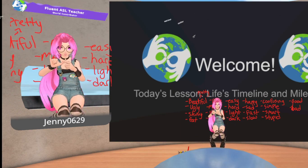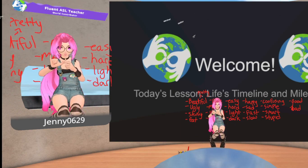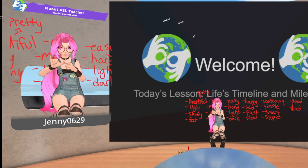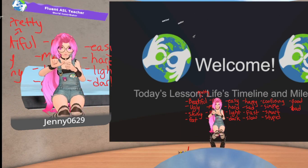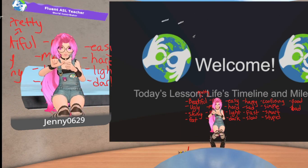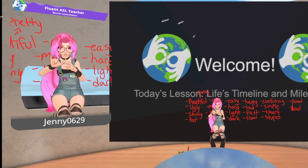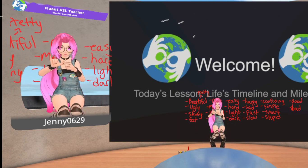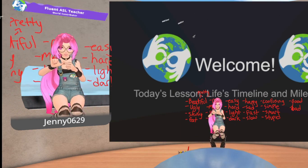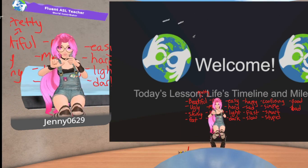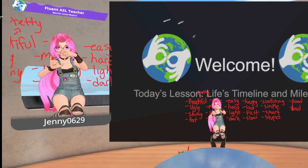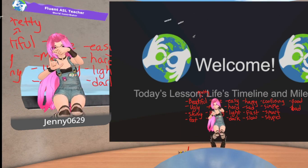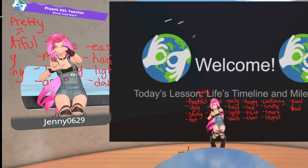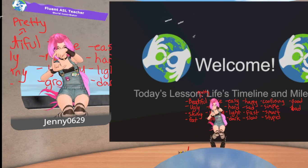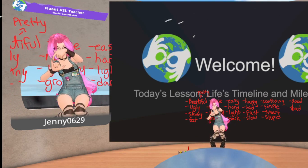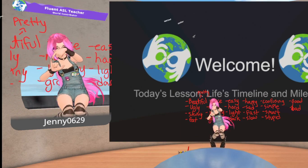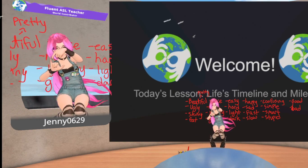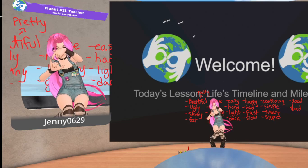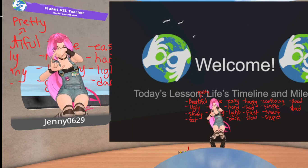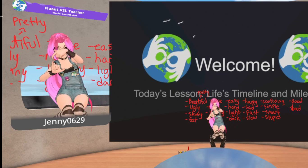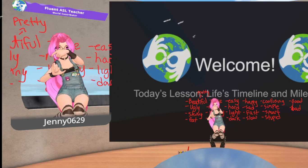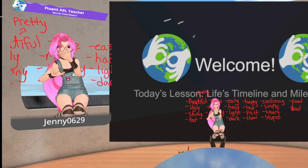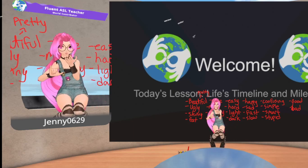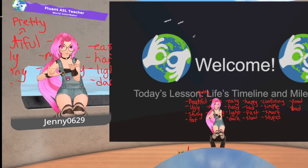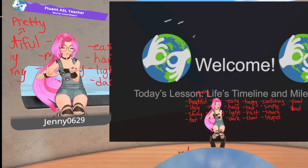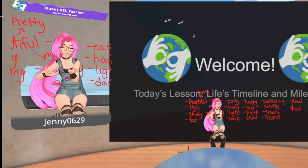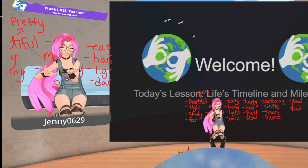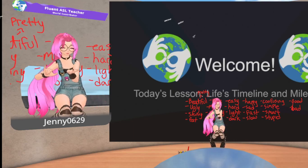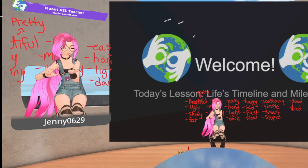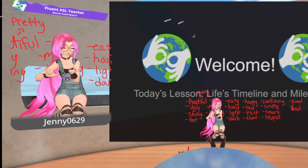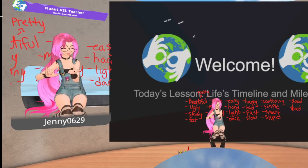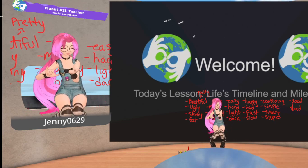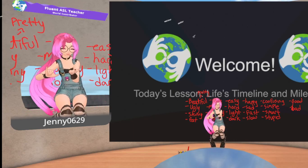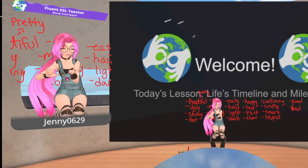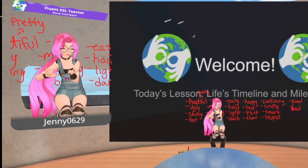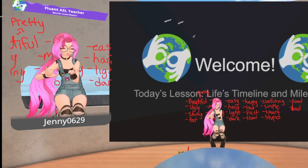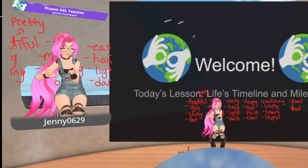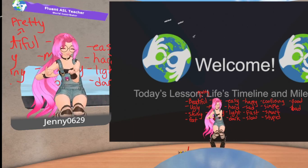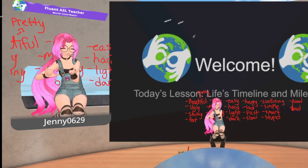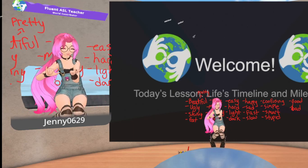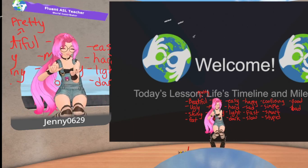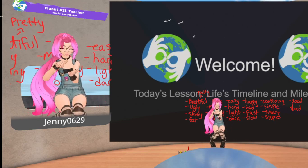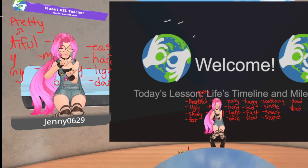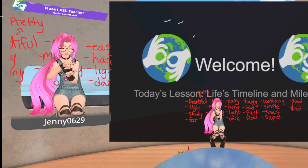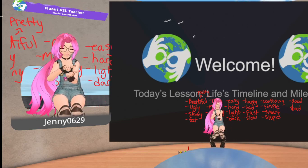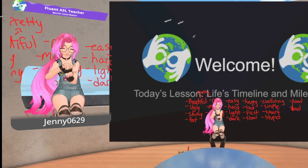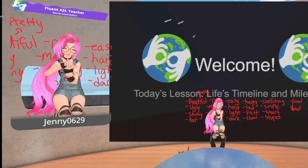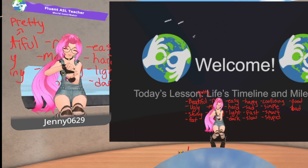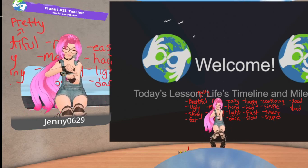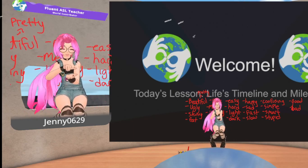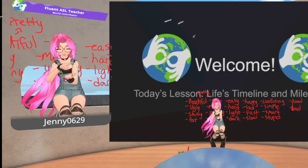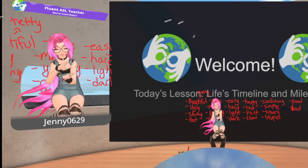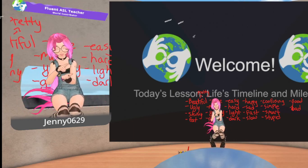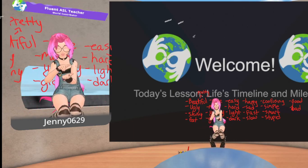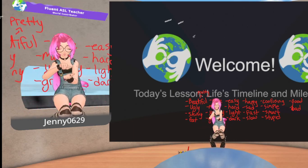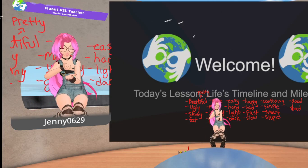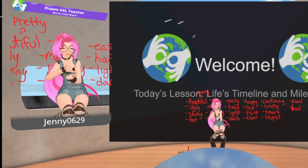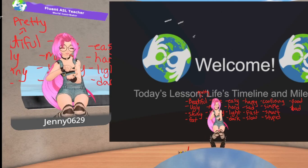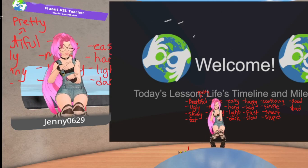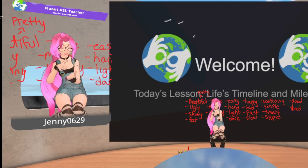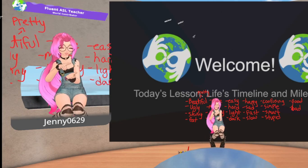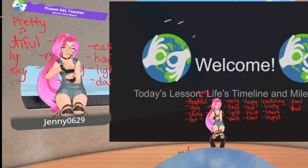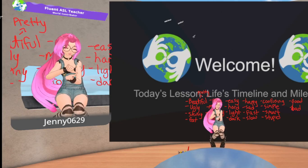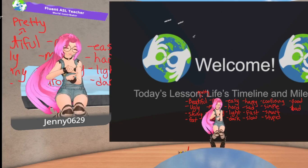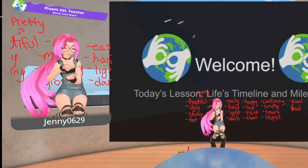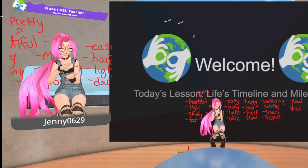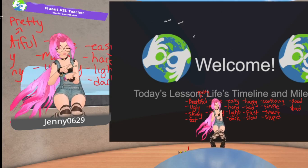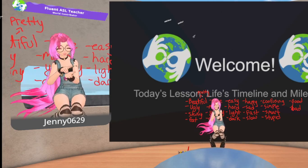this being one arm, and this being the other arm. And then you have the ground, which is your open hand, and then you're gonna kind of wobble